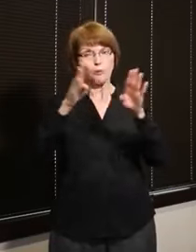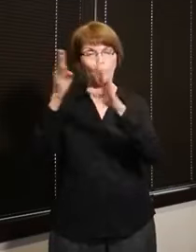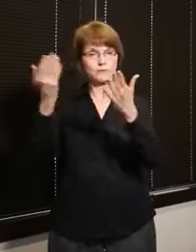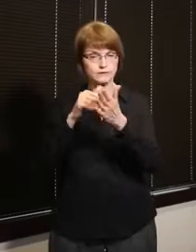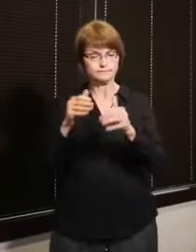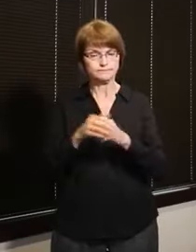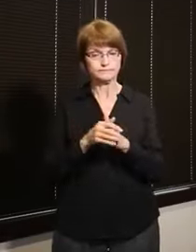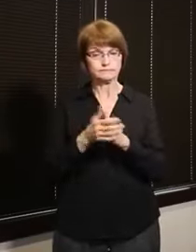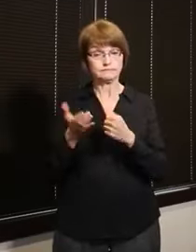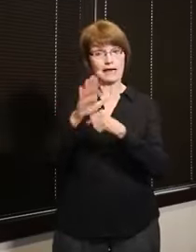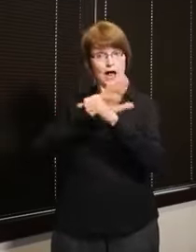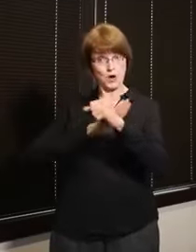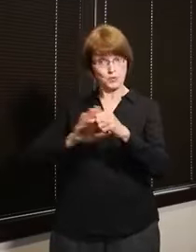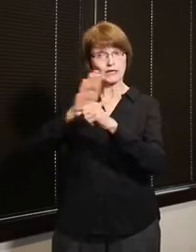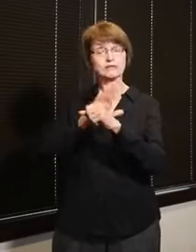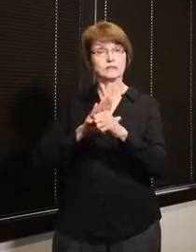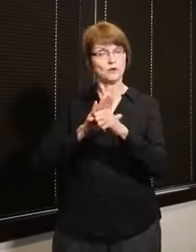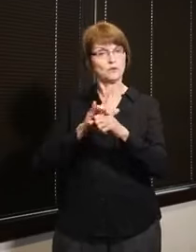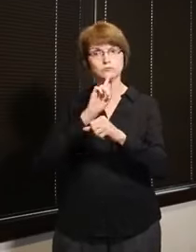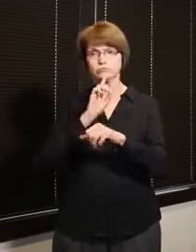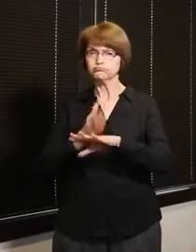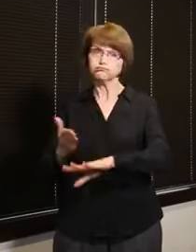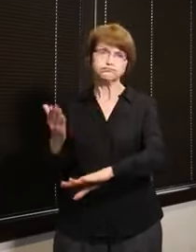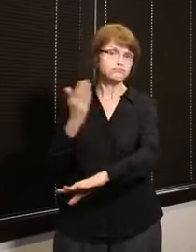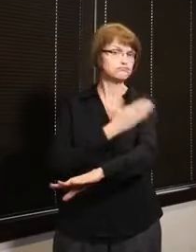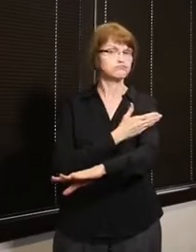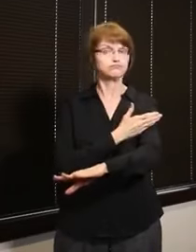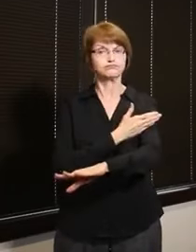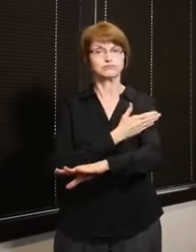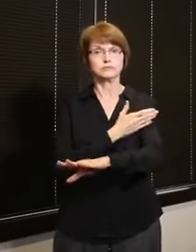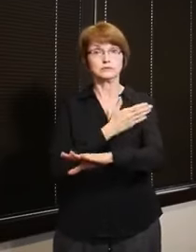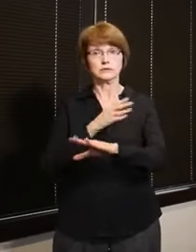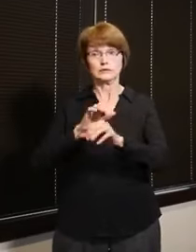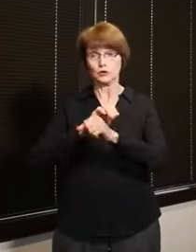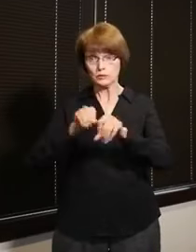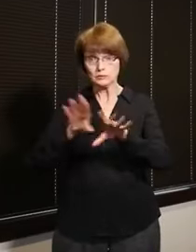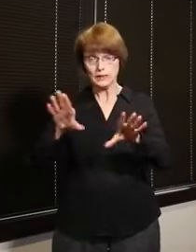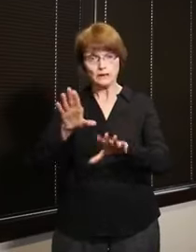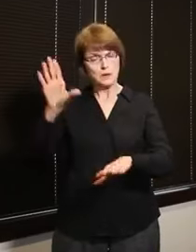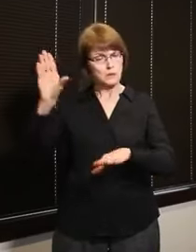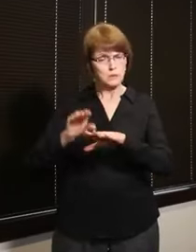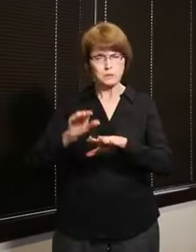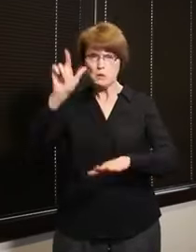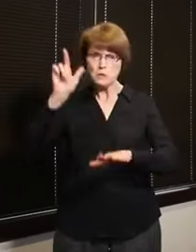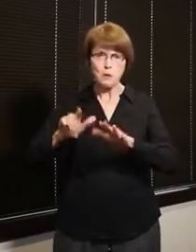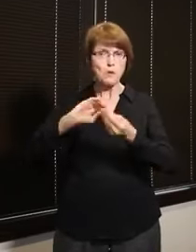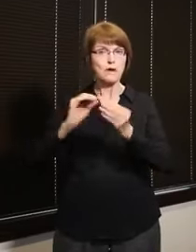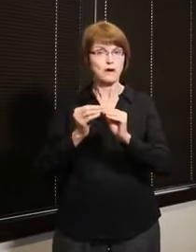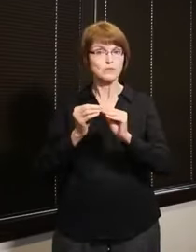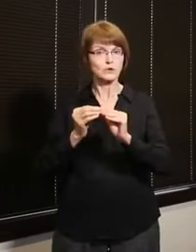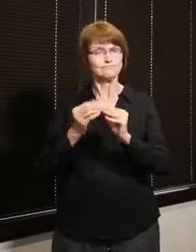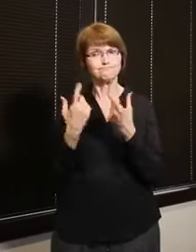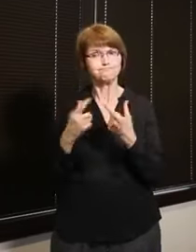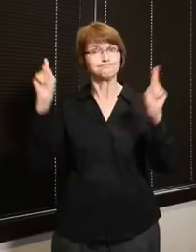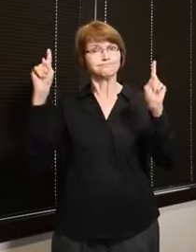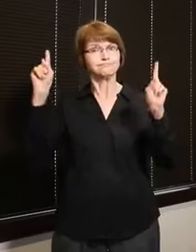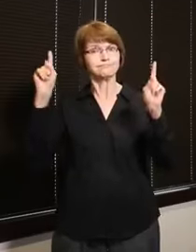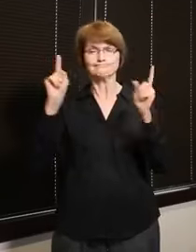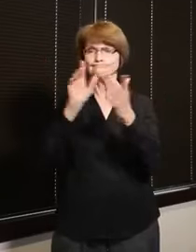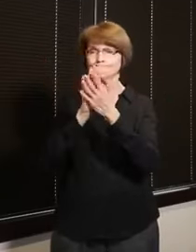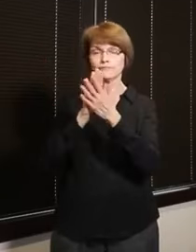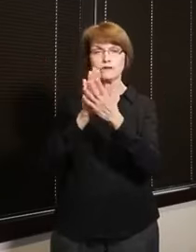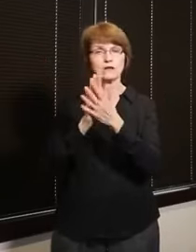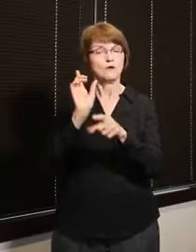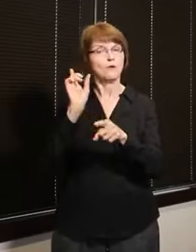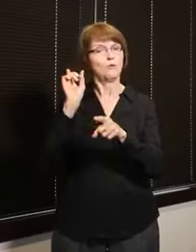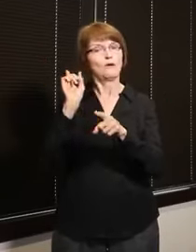our region has made really significant strides in pushing the transmission levels down, and we can't let all of those efforts